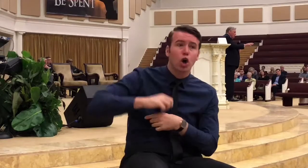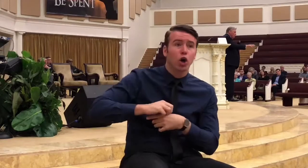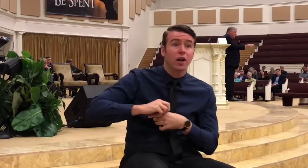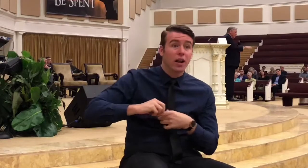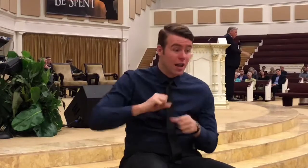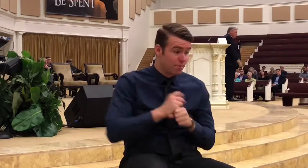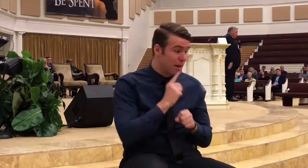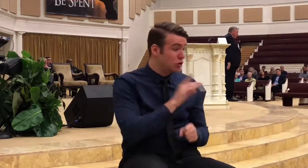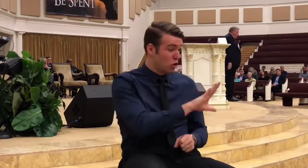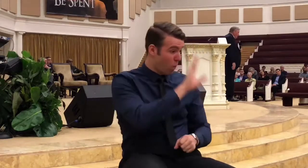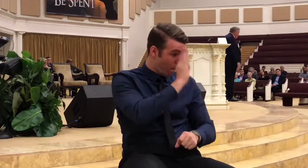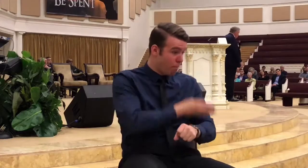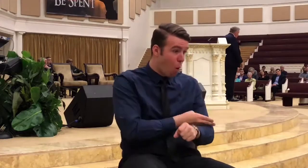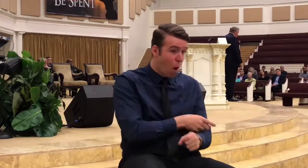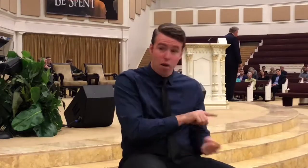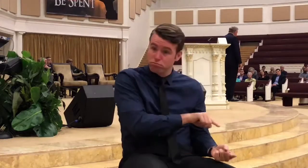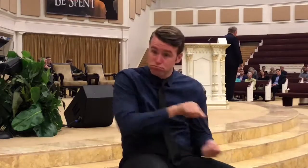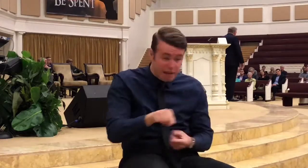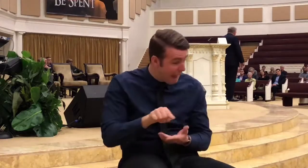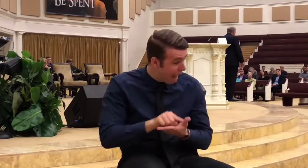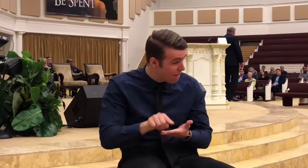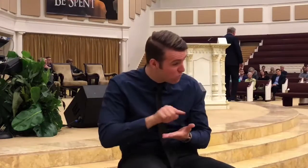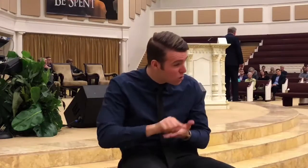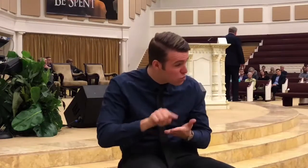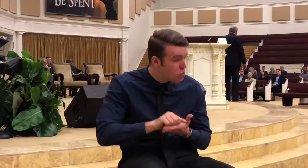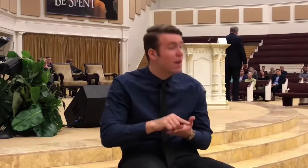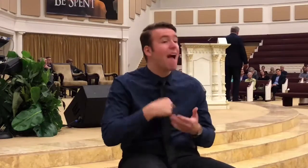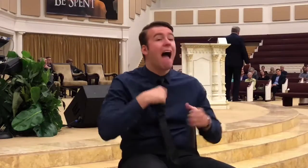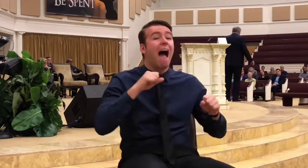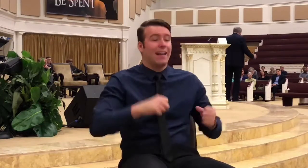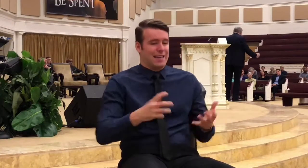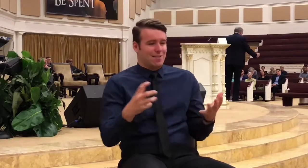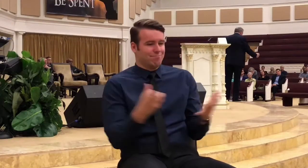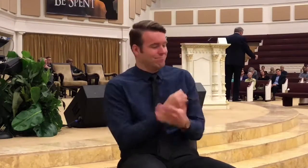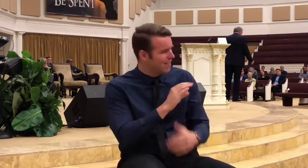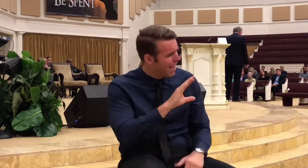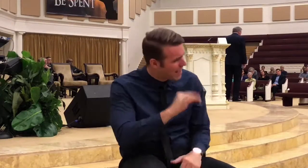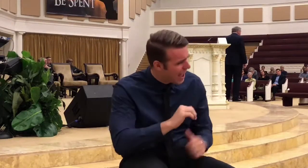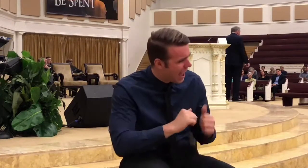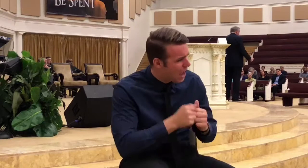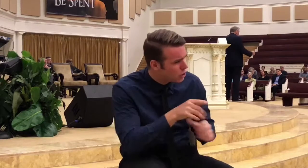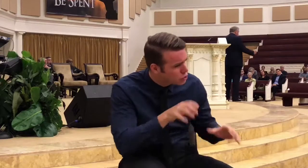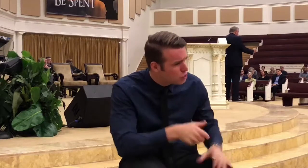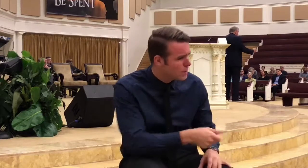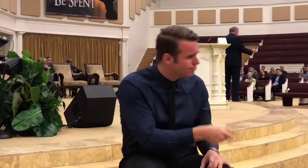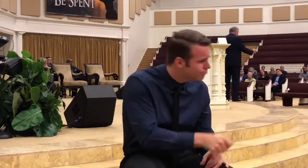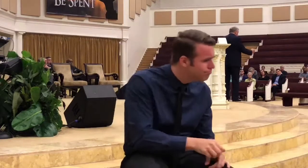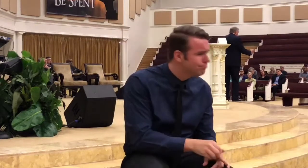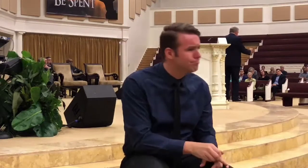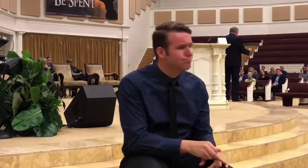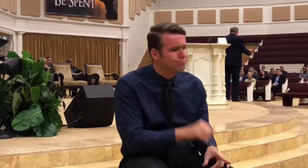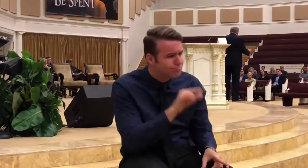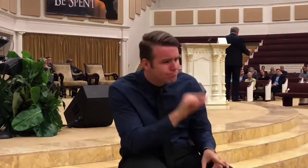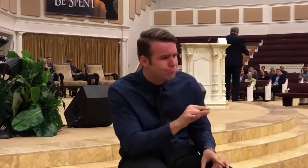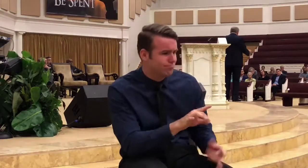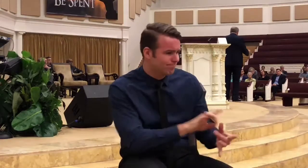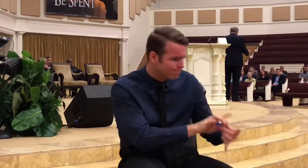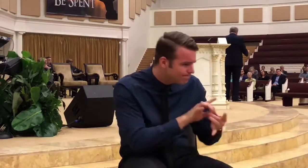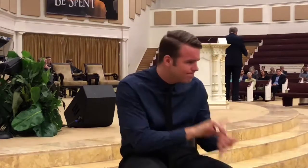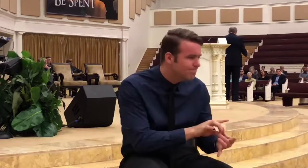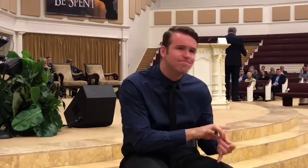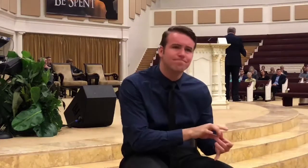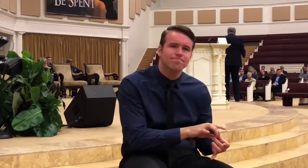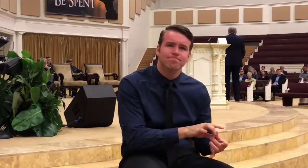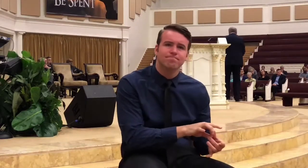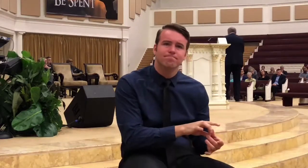little boy comes up here every week and that I get a chance to say, how you doing, bud? And there's a connection that